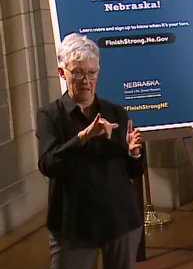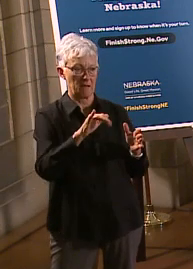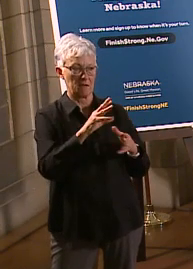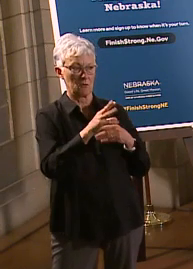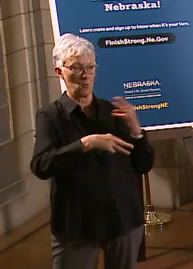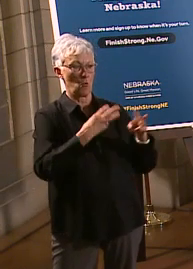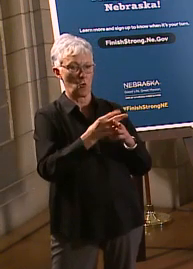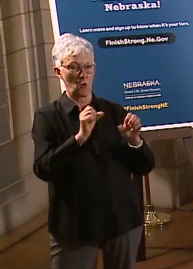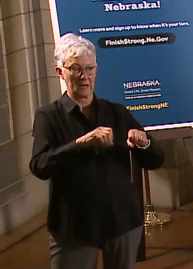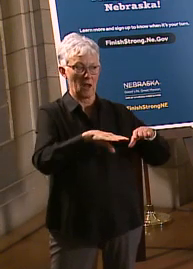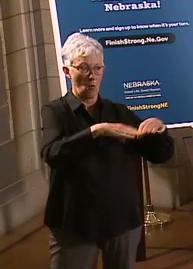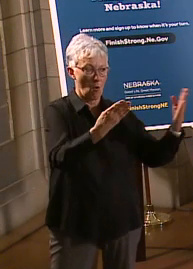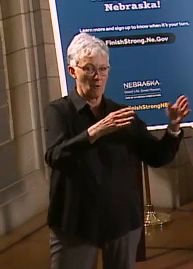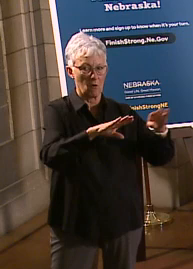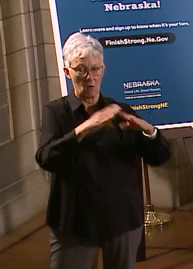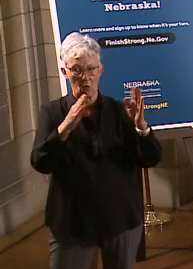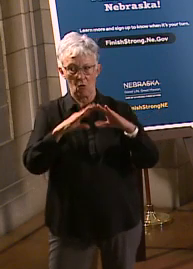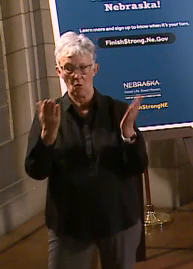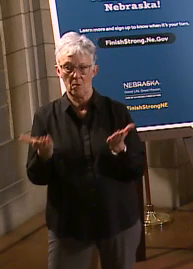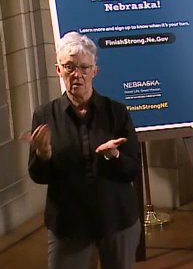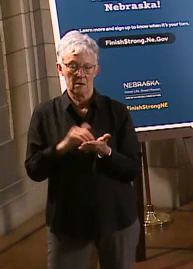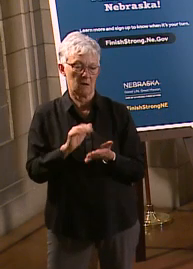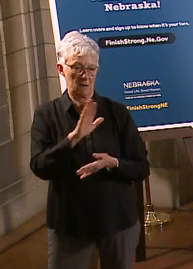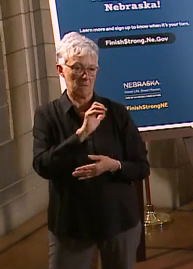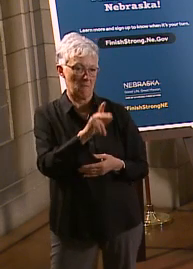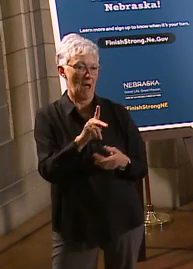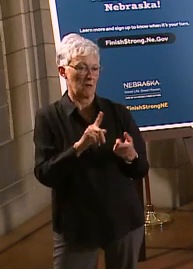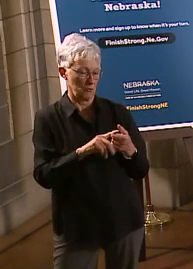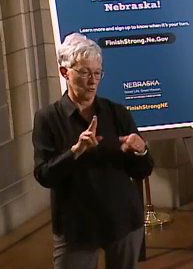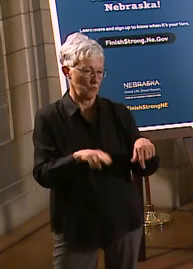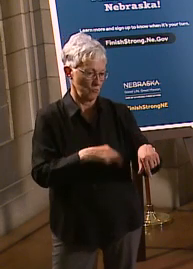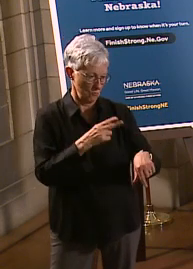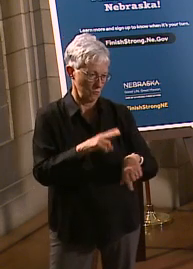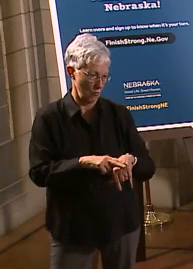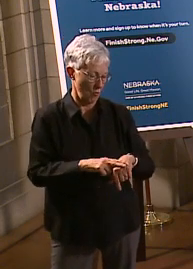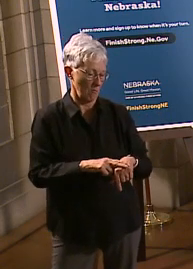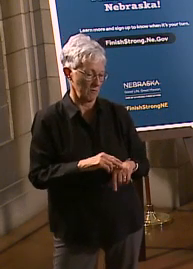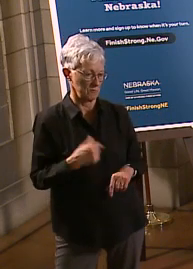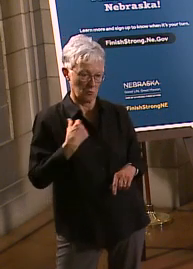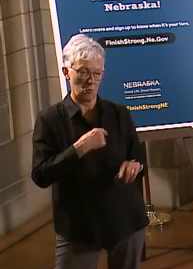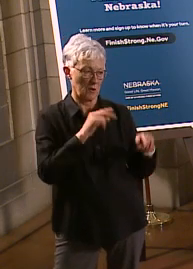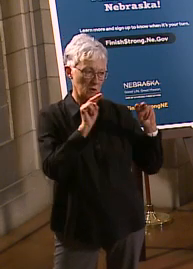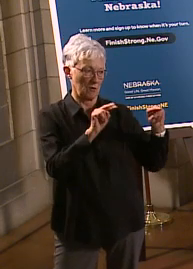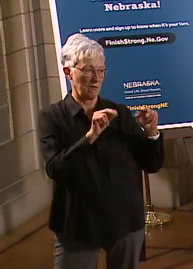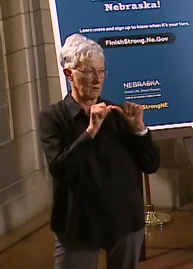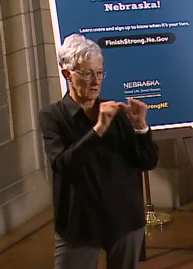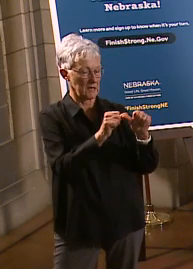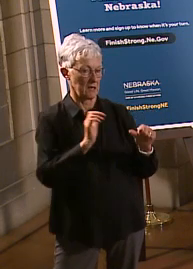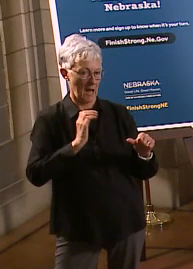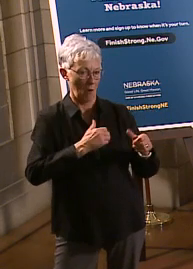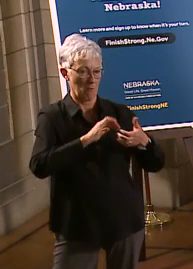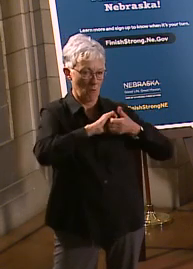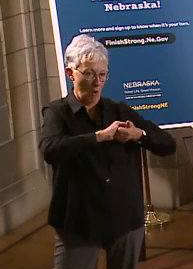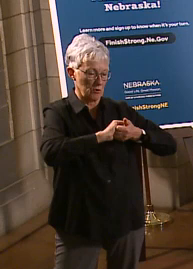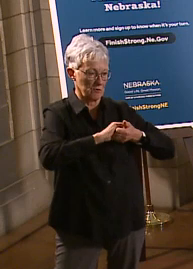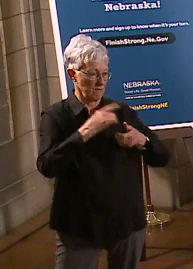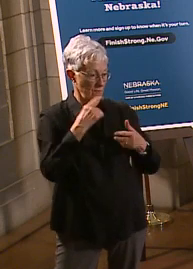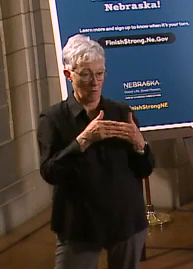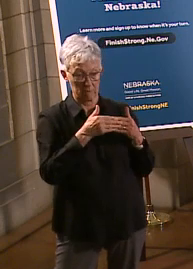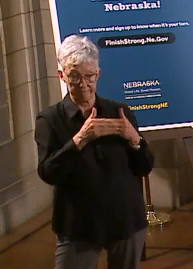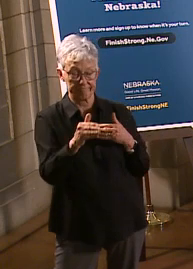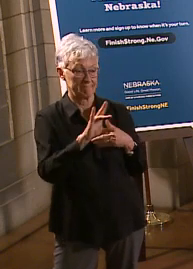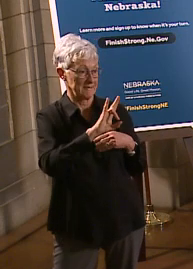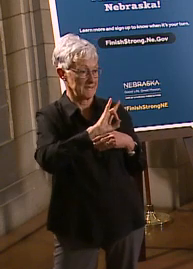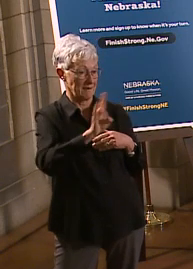world's healthcare needs throughout this pandemic period. And obviously, we look forward to continuing that partnership for another 70 years plus as we look